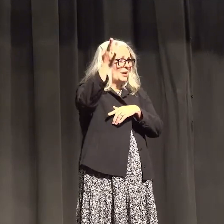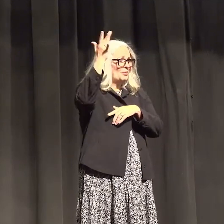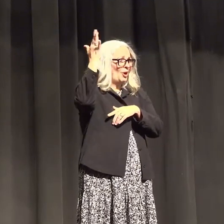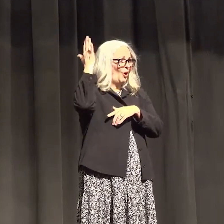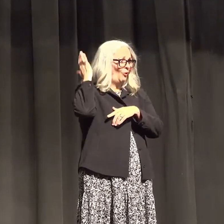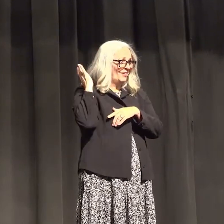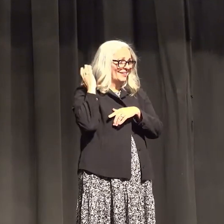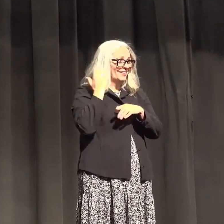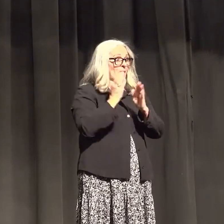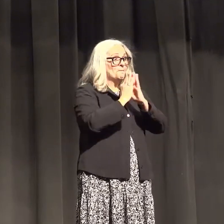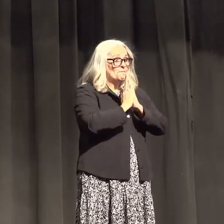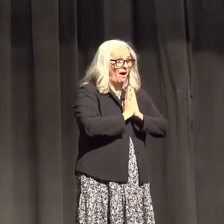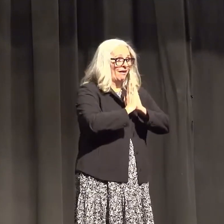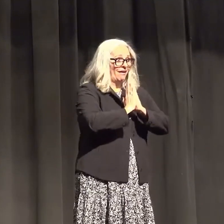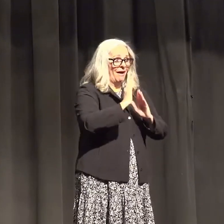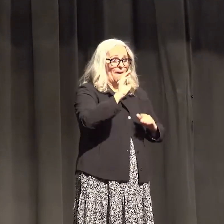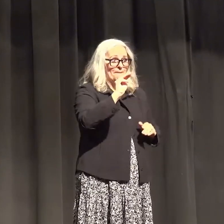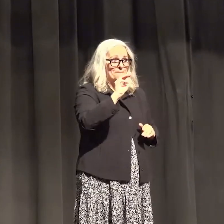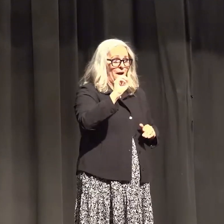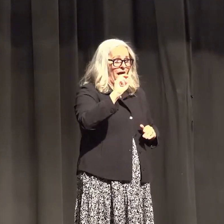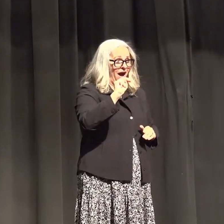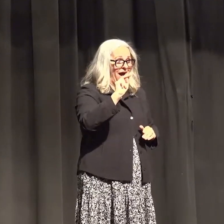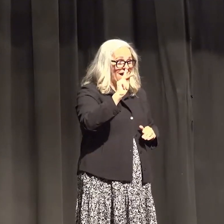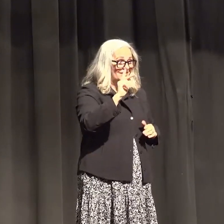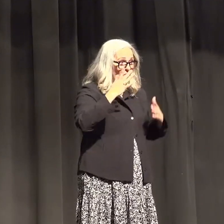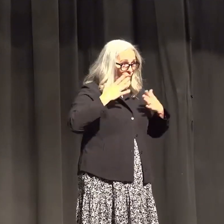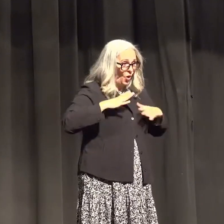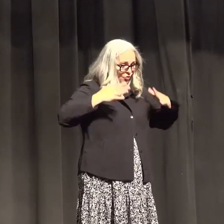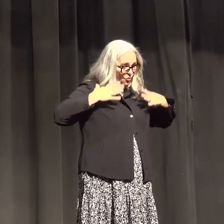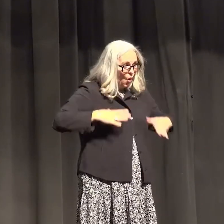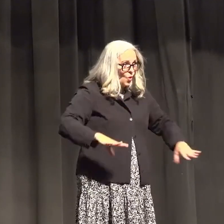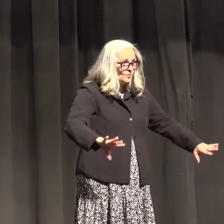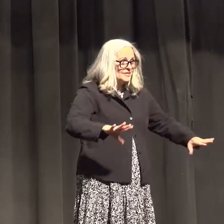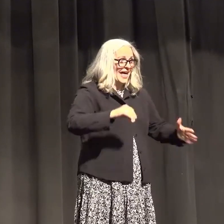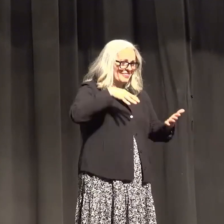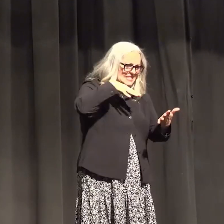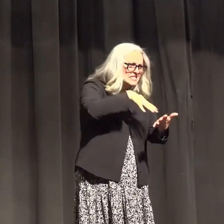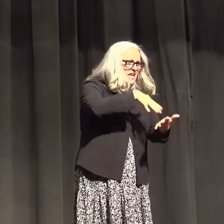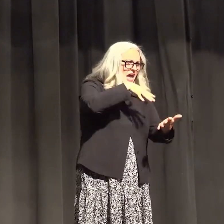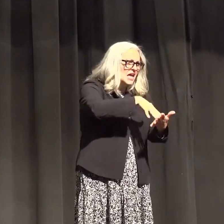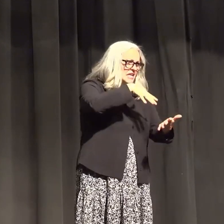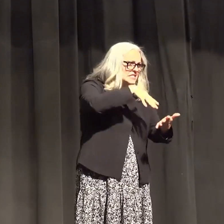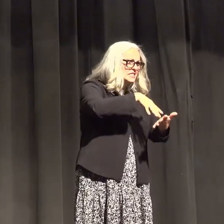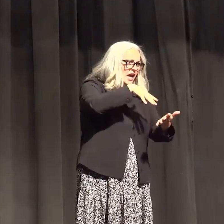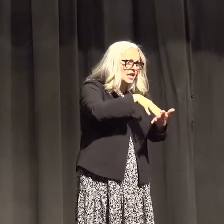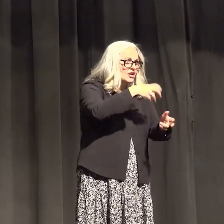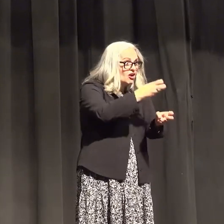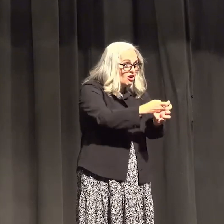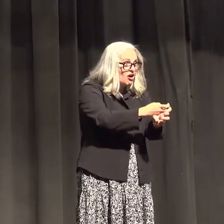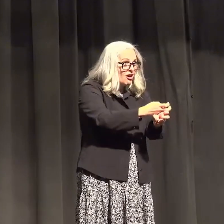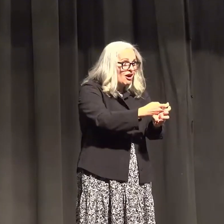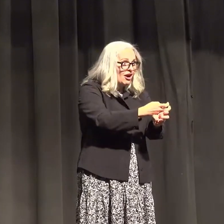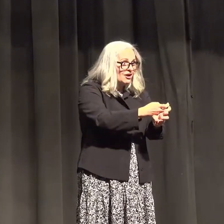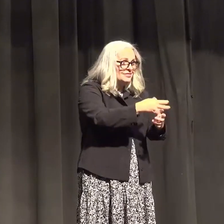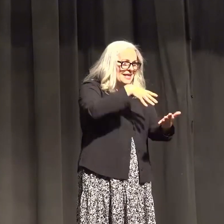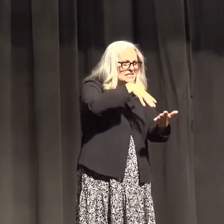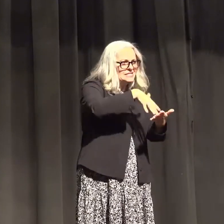century actually, quite some time ago. Monks, they wore robes, and they studied very, very